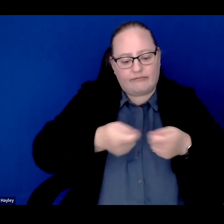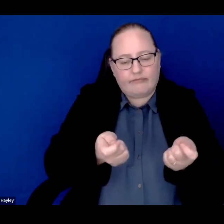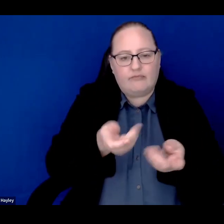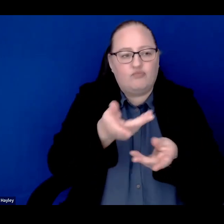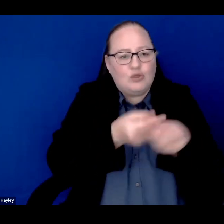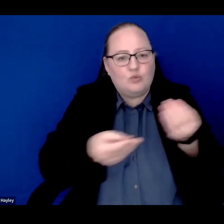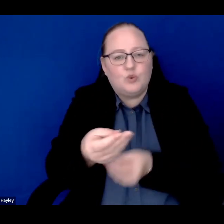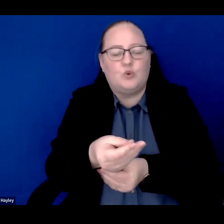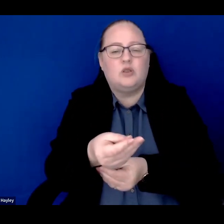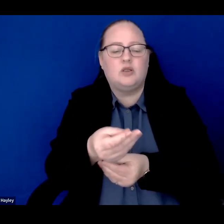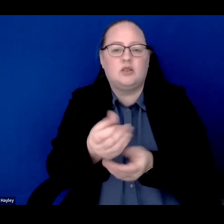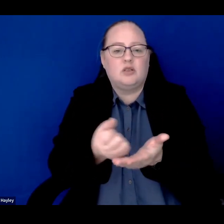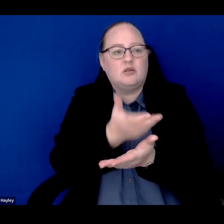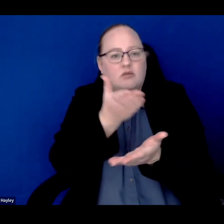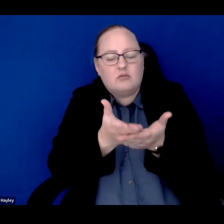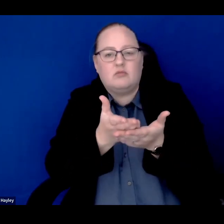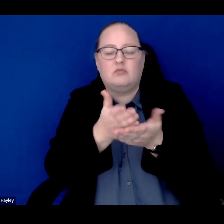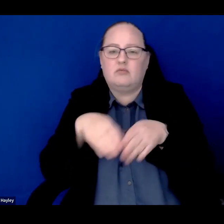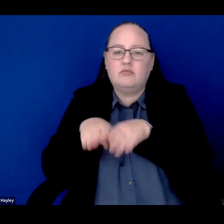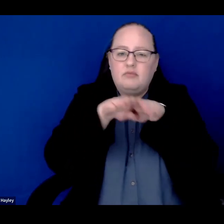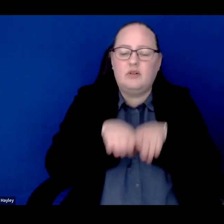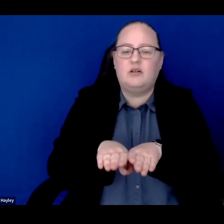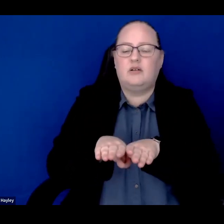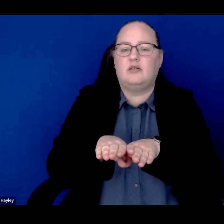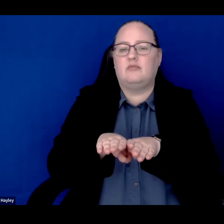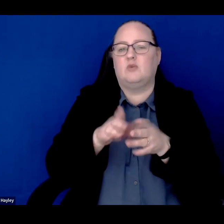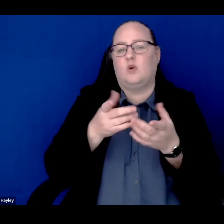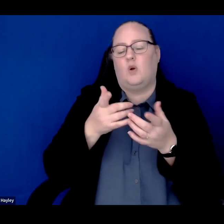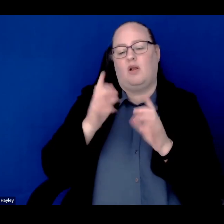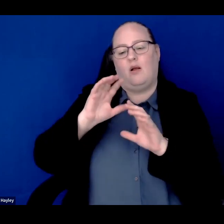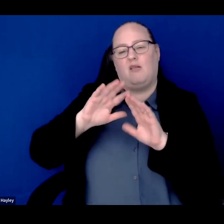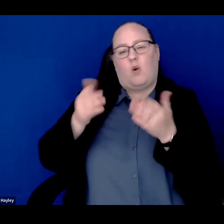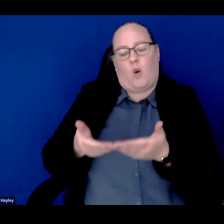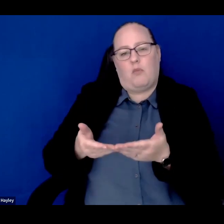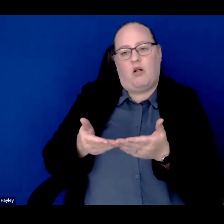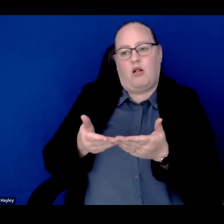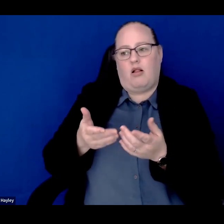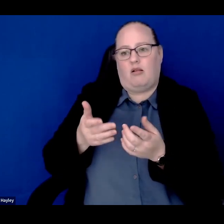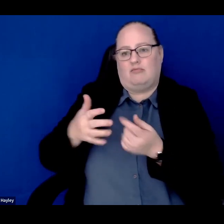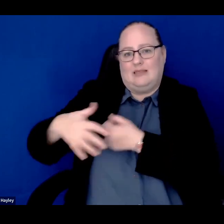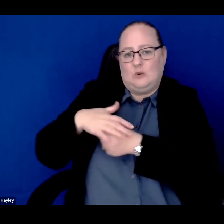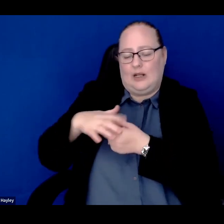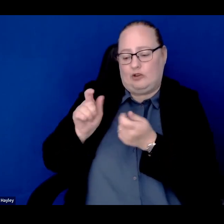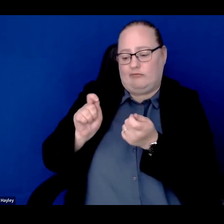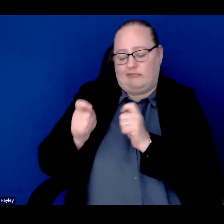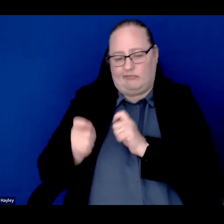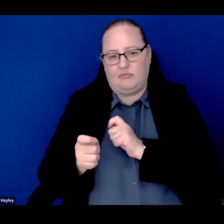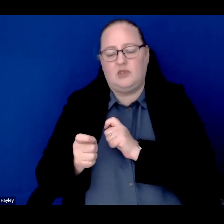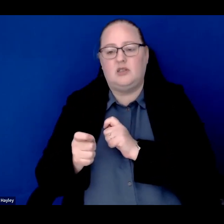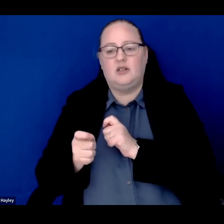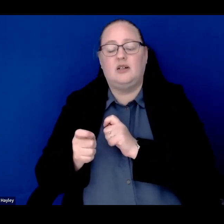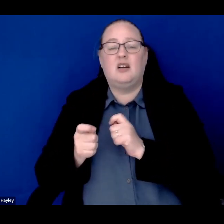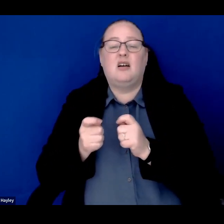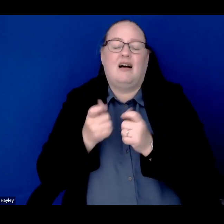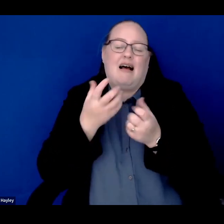colonialism or disproportionate appropriation of the global commons. And of course, there's much more that could be